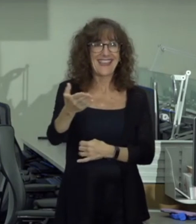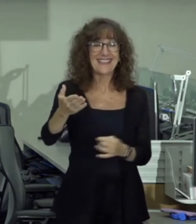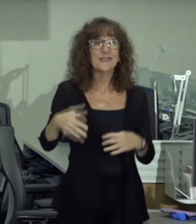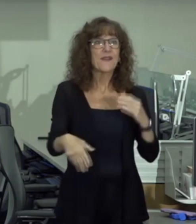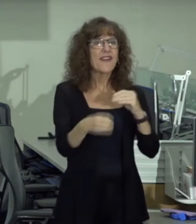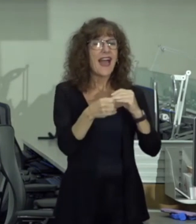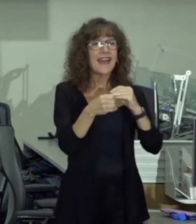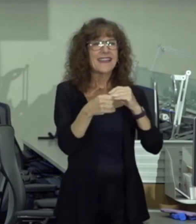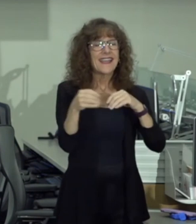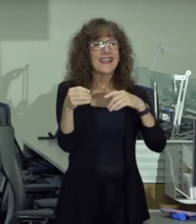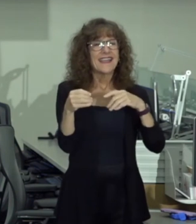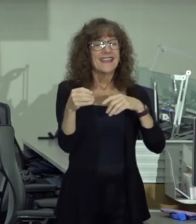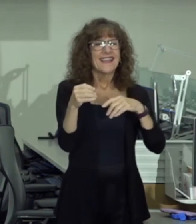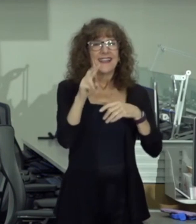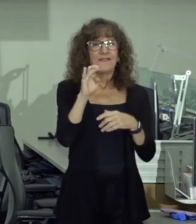virtual services